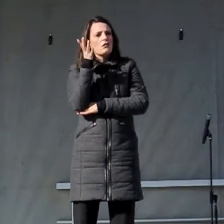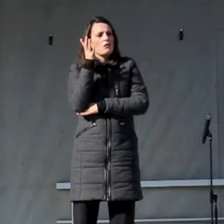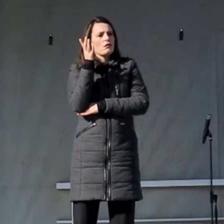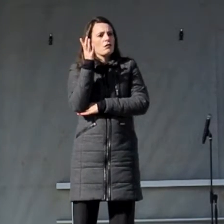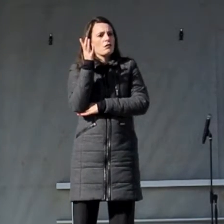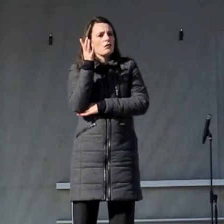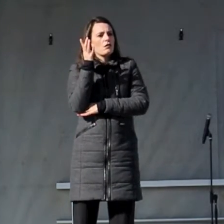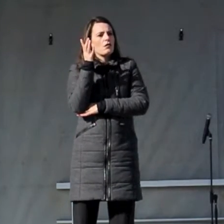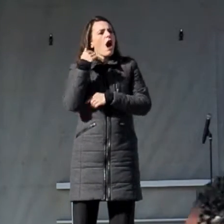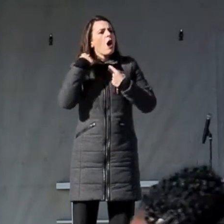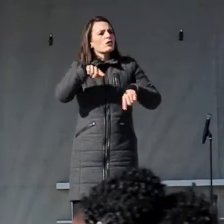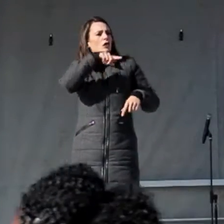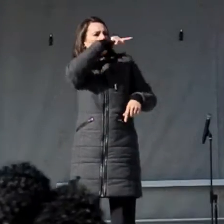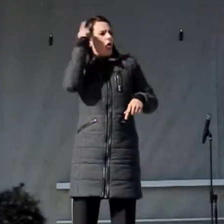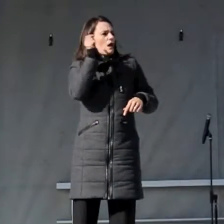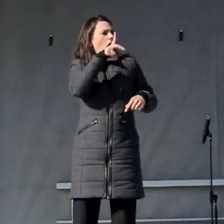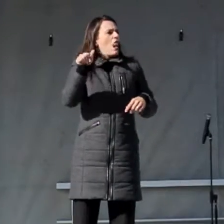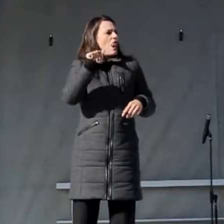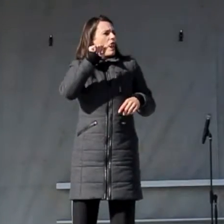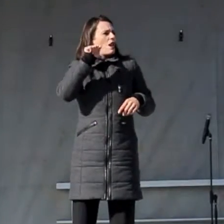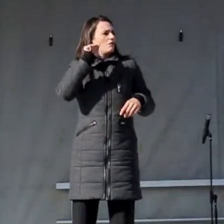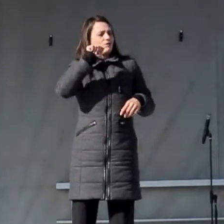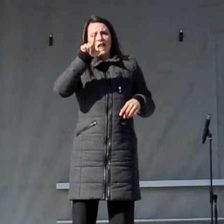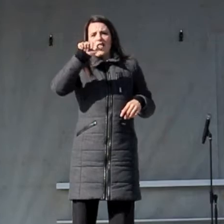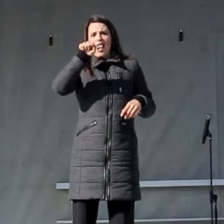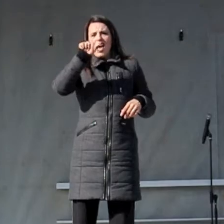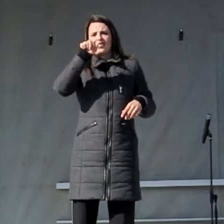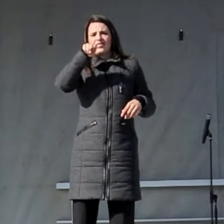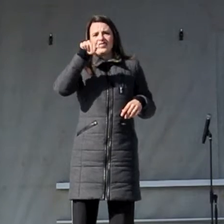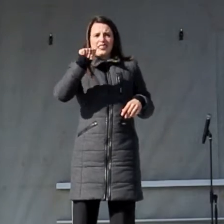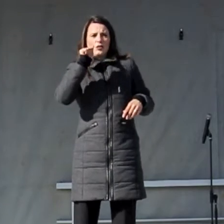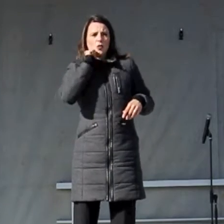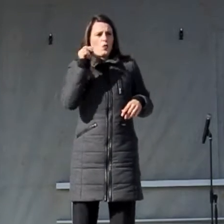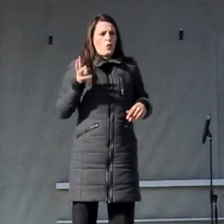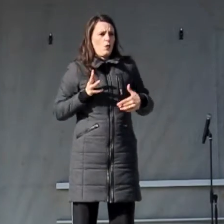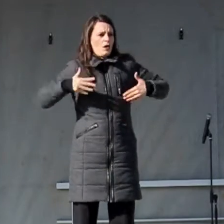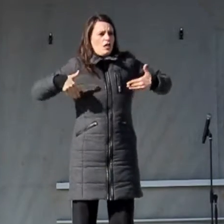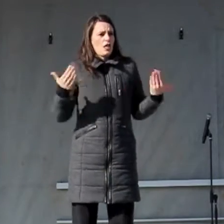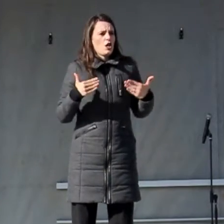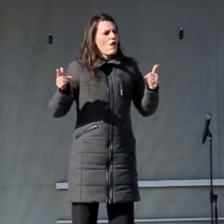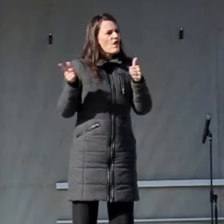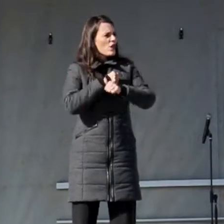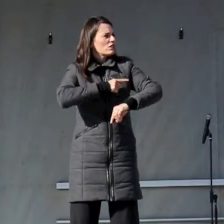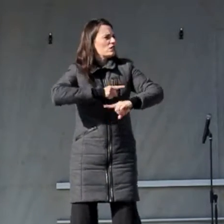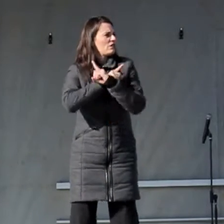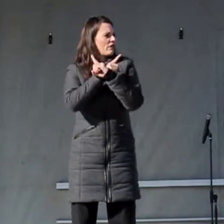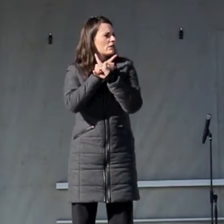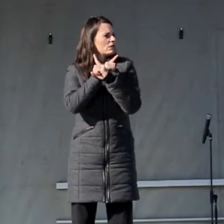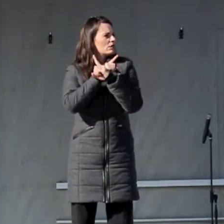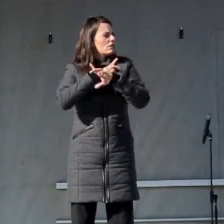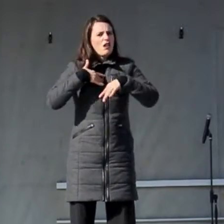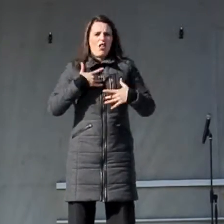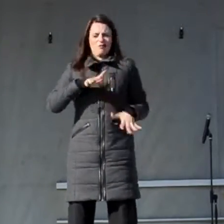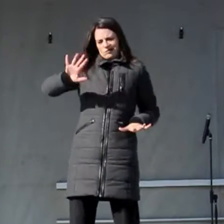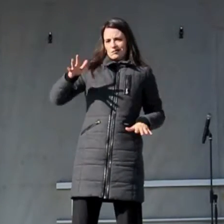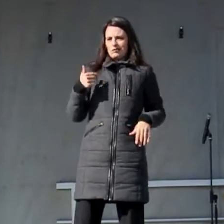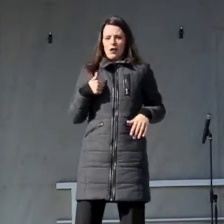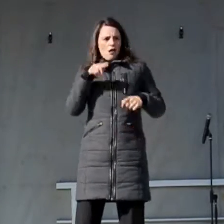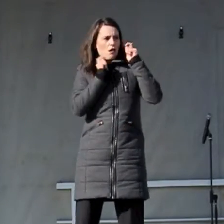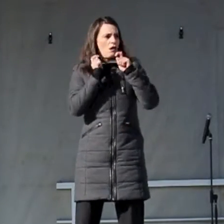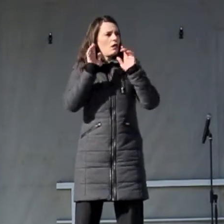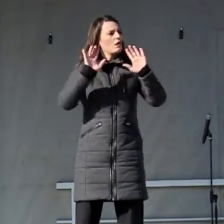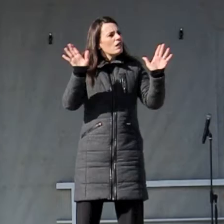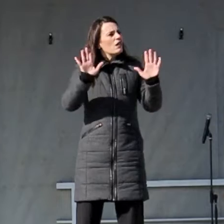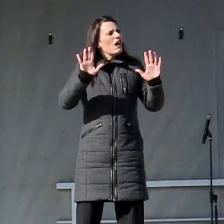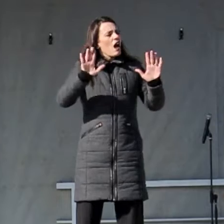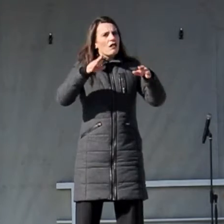tell all the blacks and Latinas here, our first reaction is defensive. We cannot always be so defensive. We